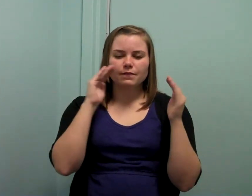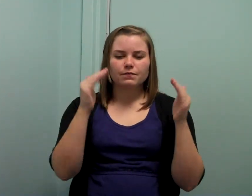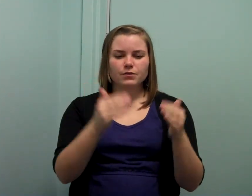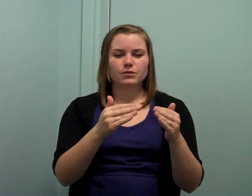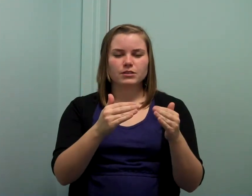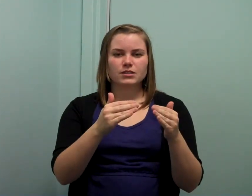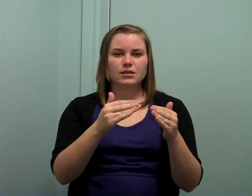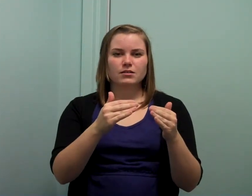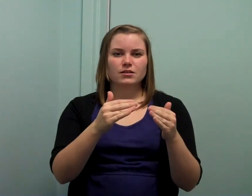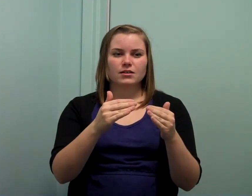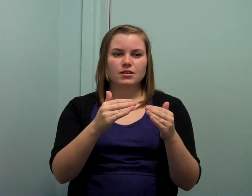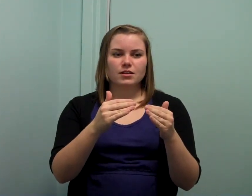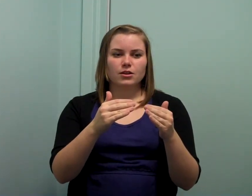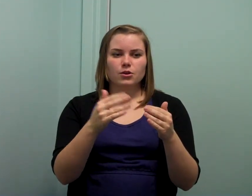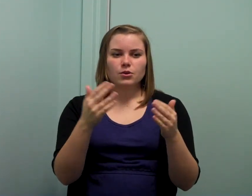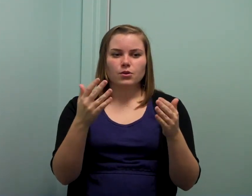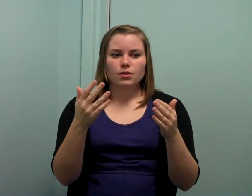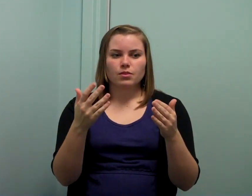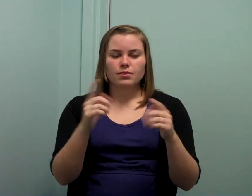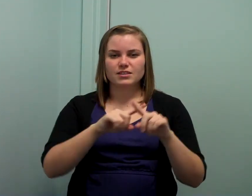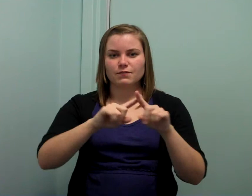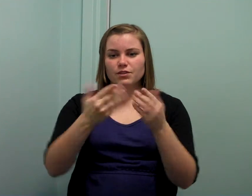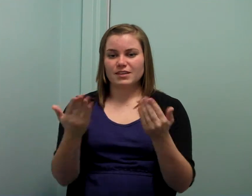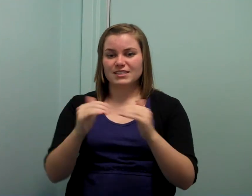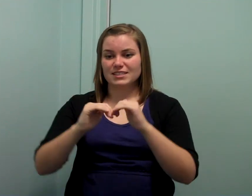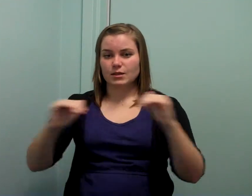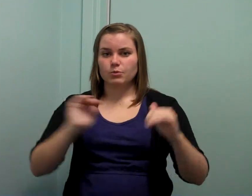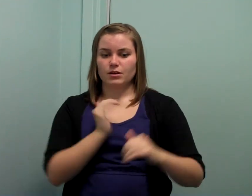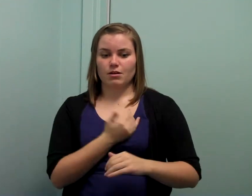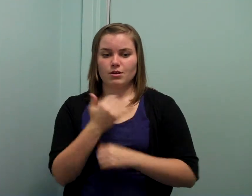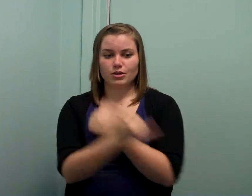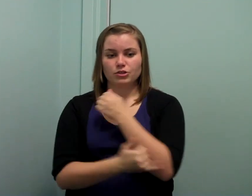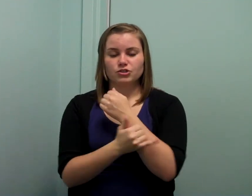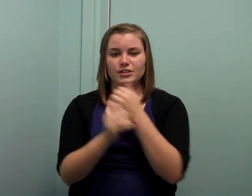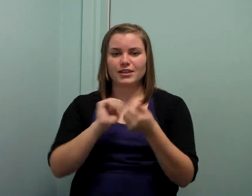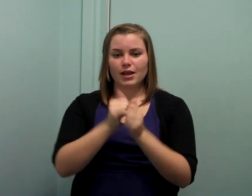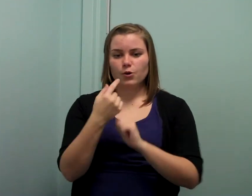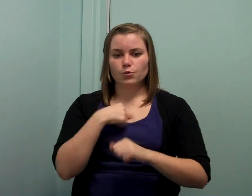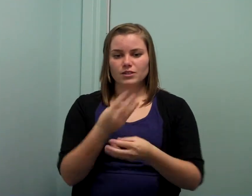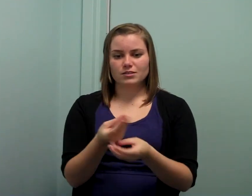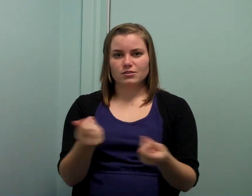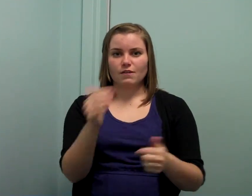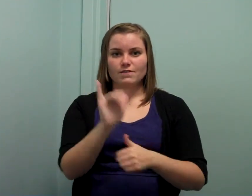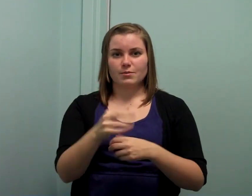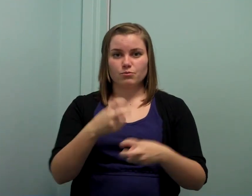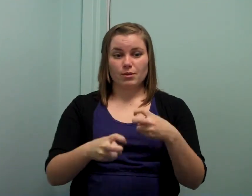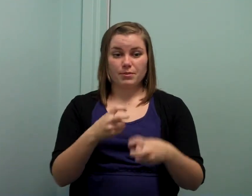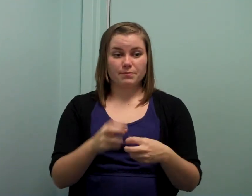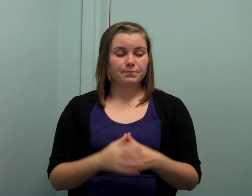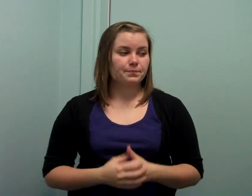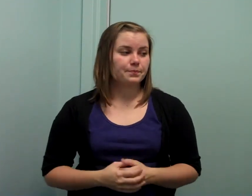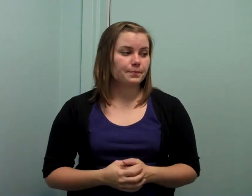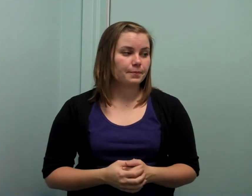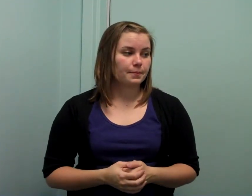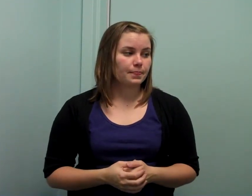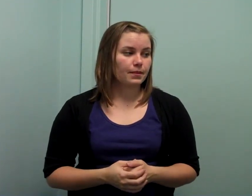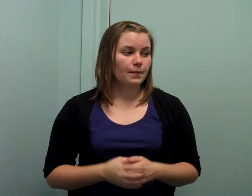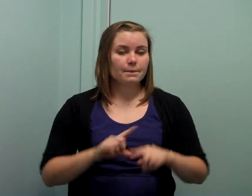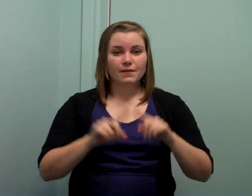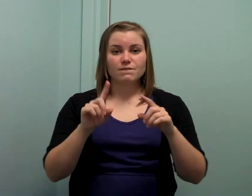the interests that divided the country then and how they came through. Before I do that, let me just highlight that voting. It took